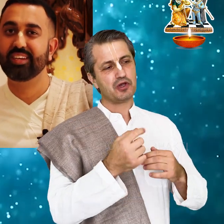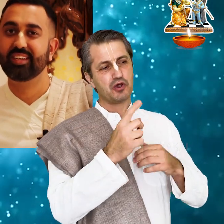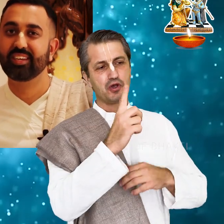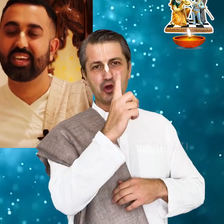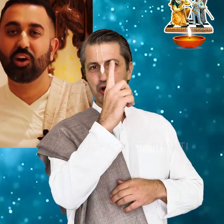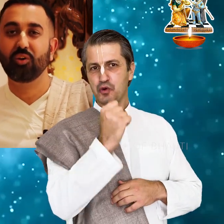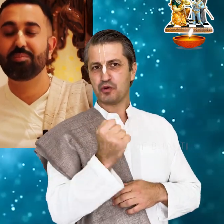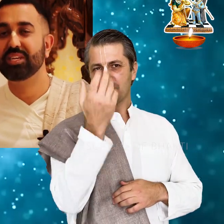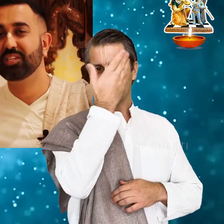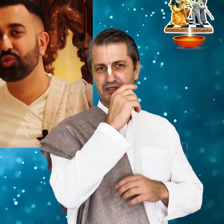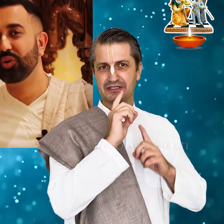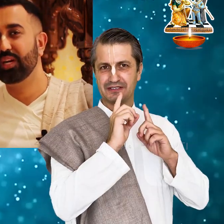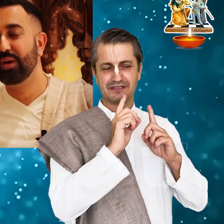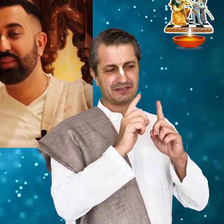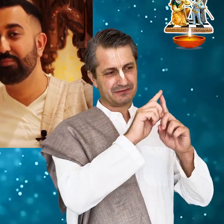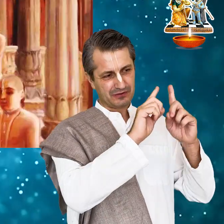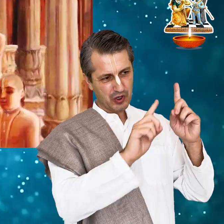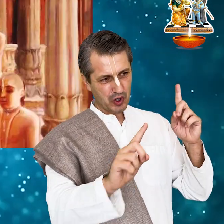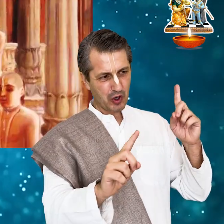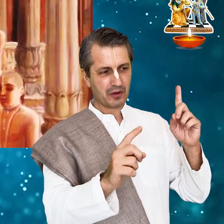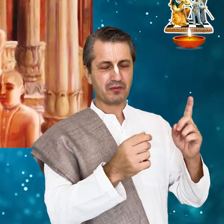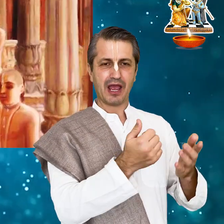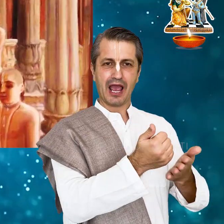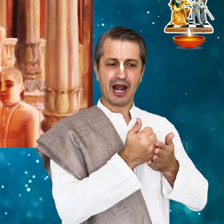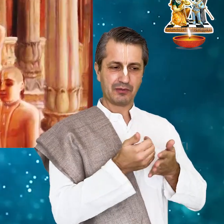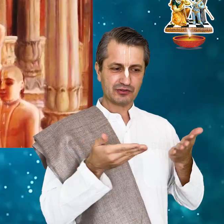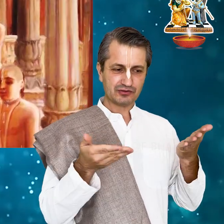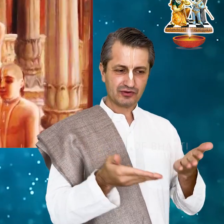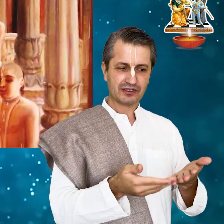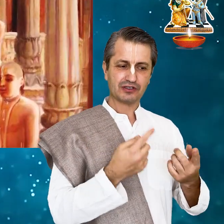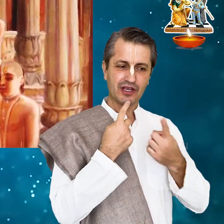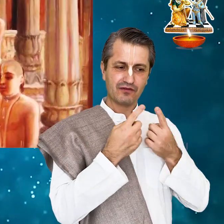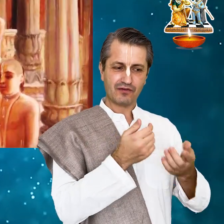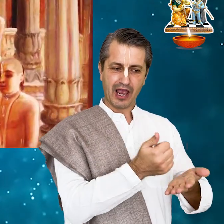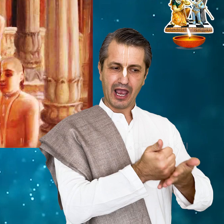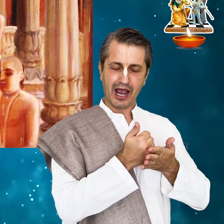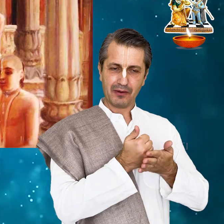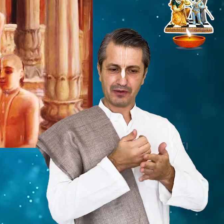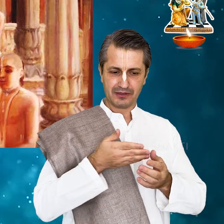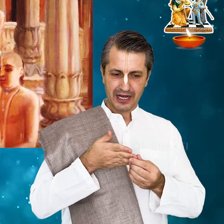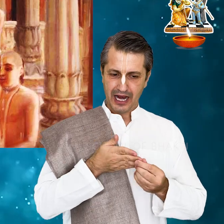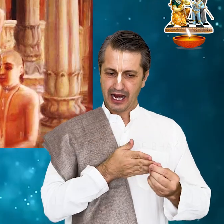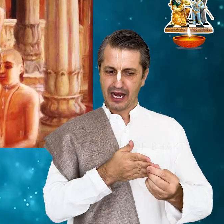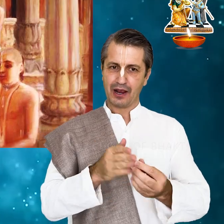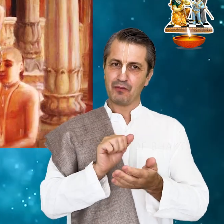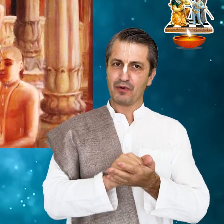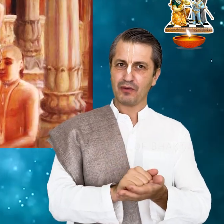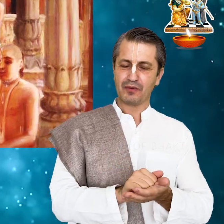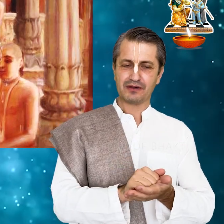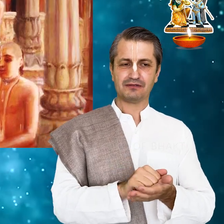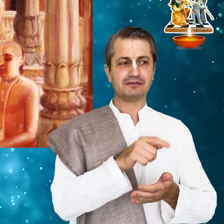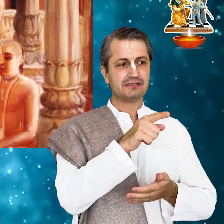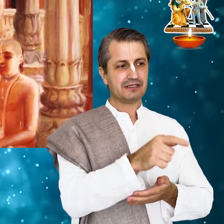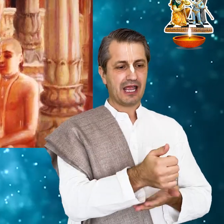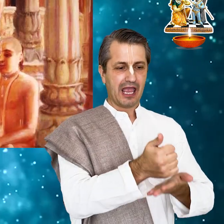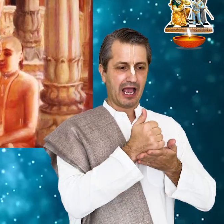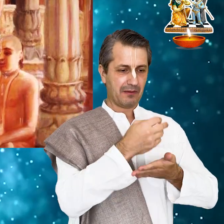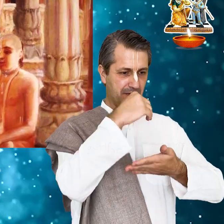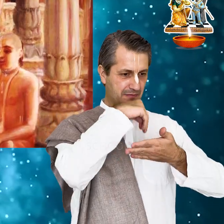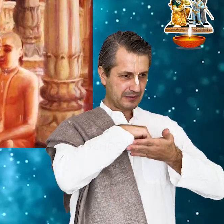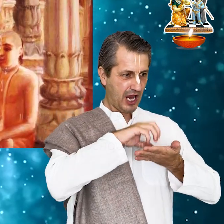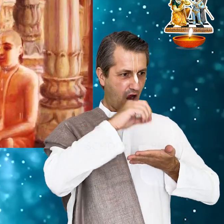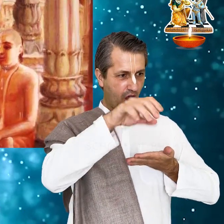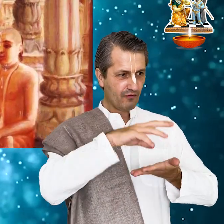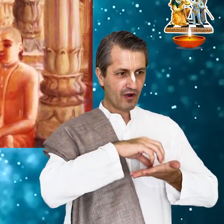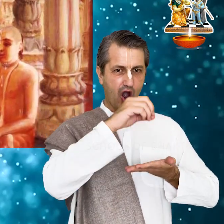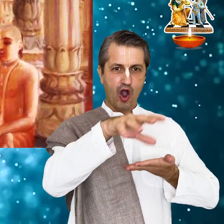illusion can only be destroyed by the mercy of the spiritual master. So therefore, with ever-increasing gratitude